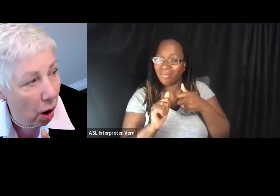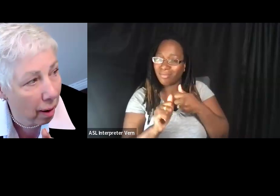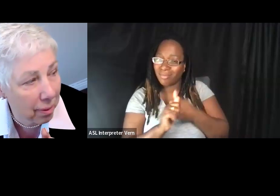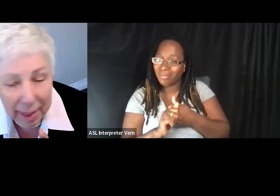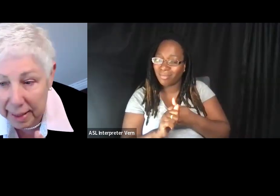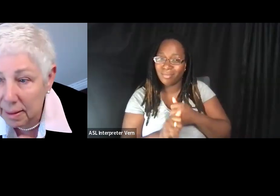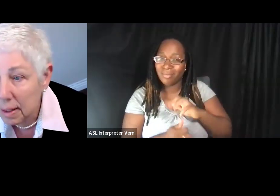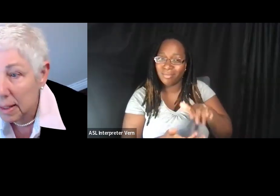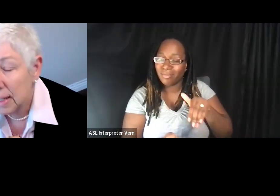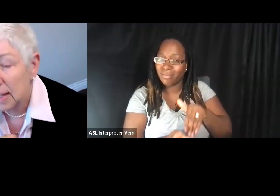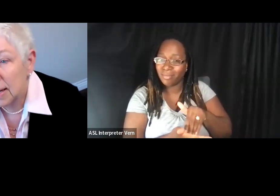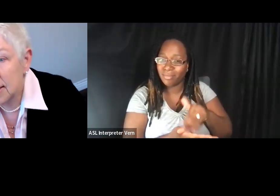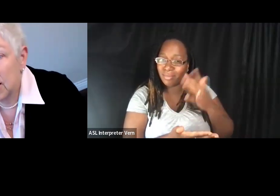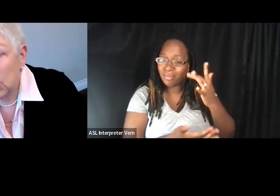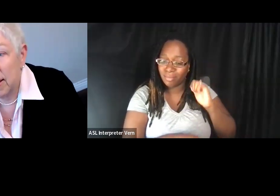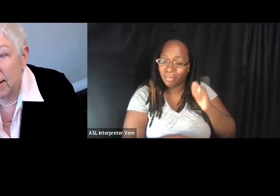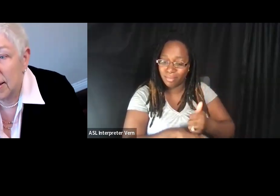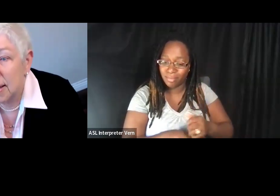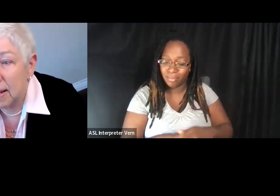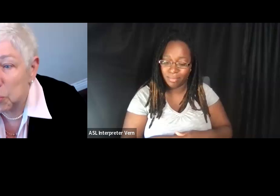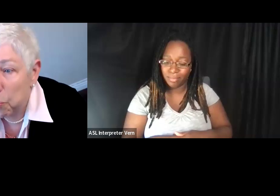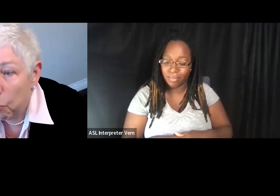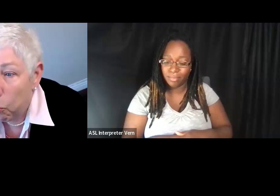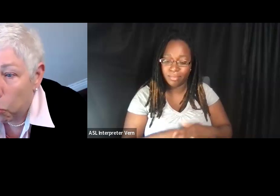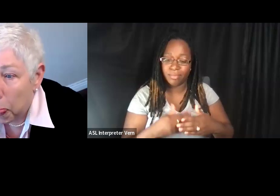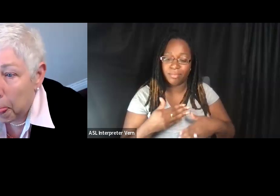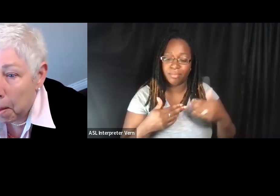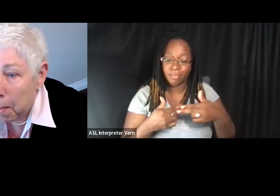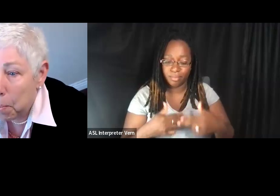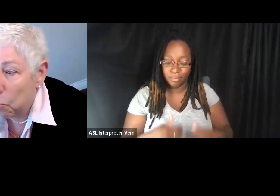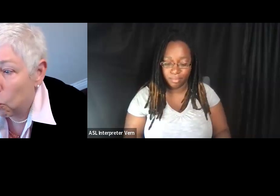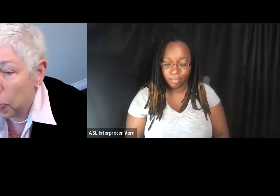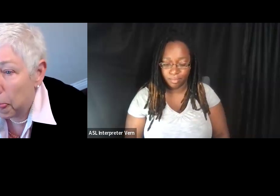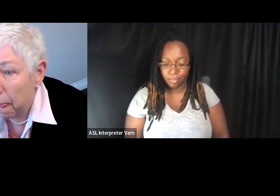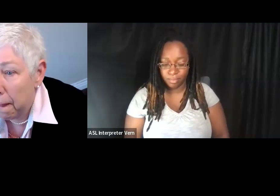centers are, right? Let's take a look at that next slide.